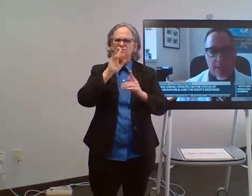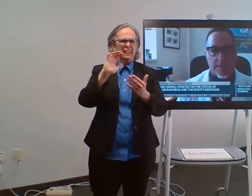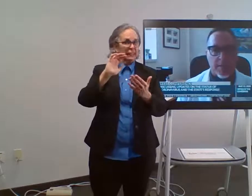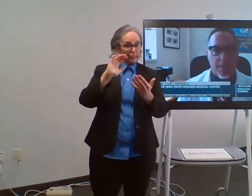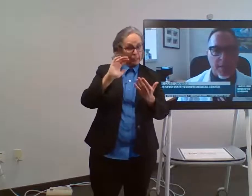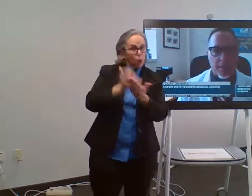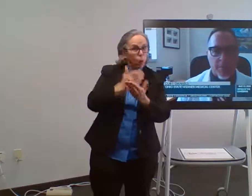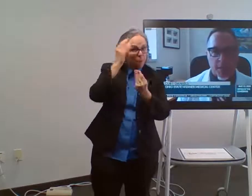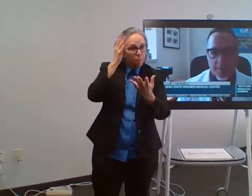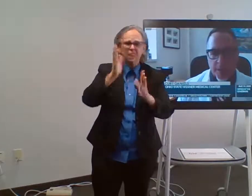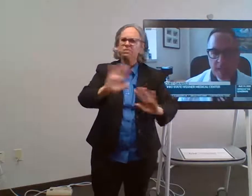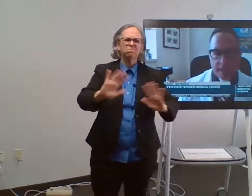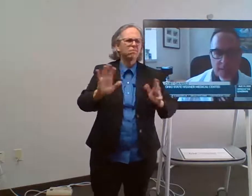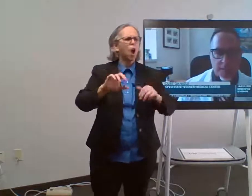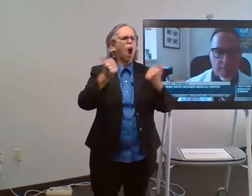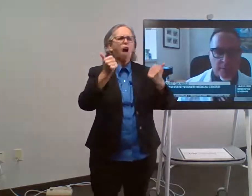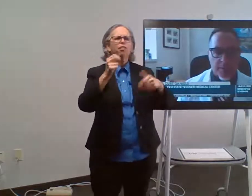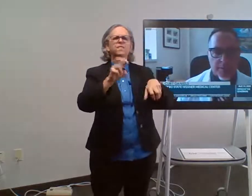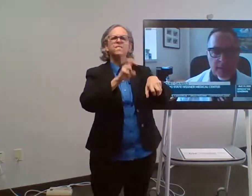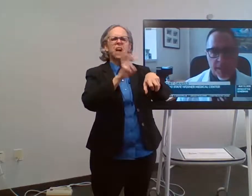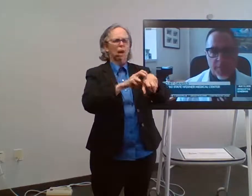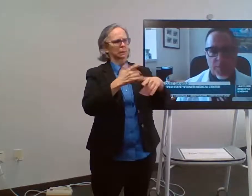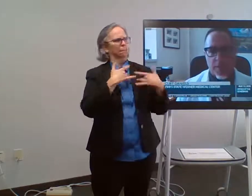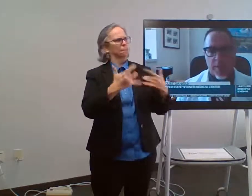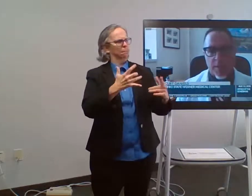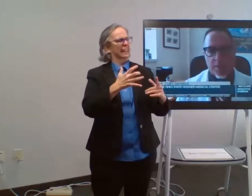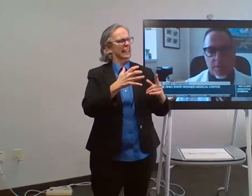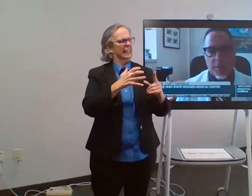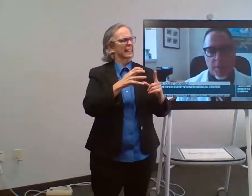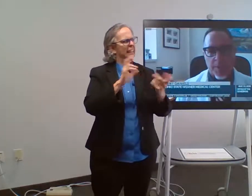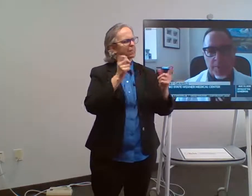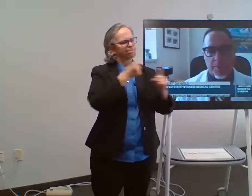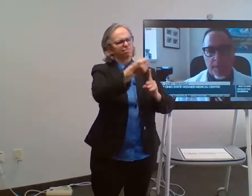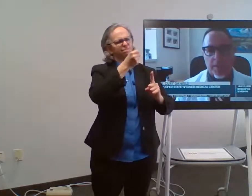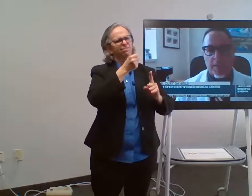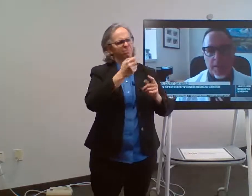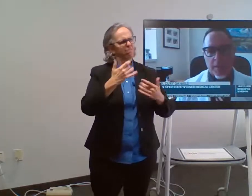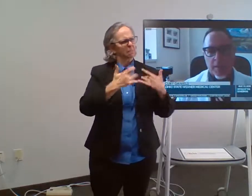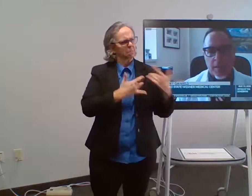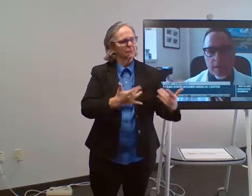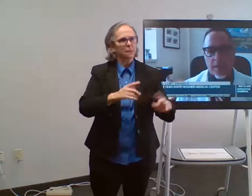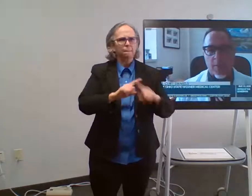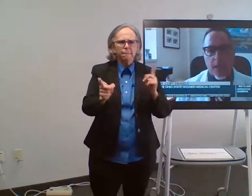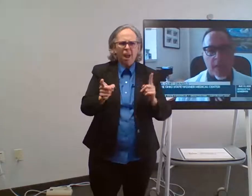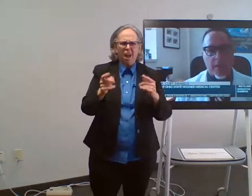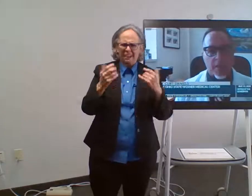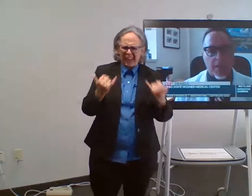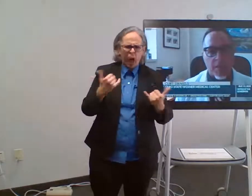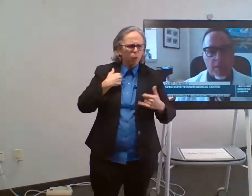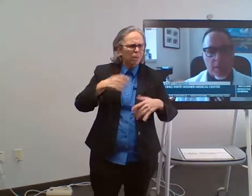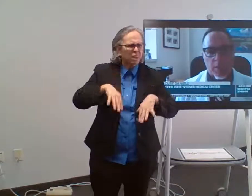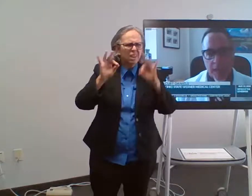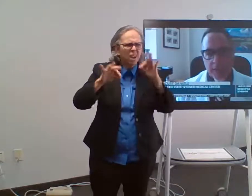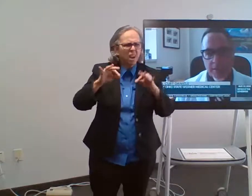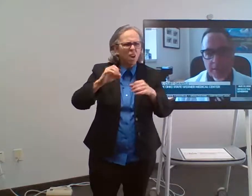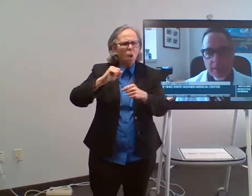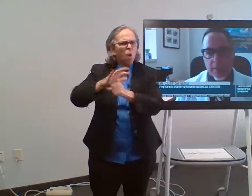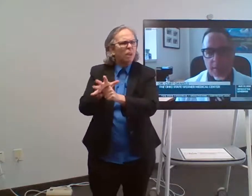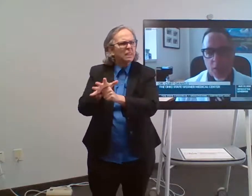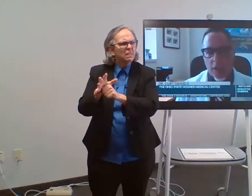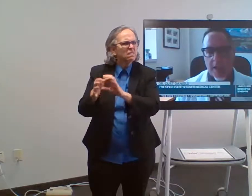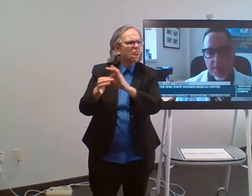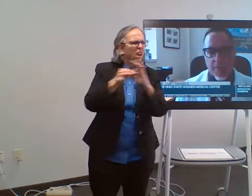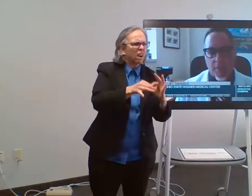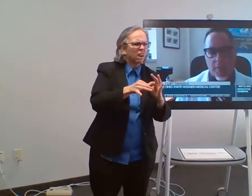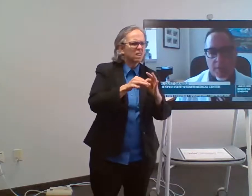and decades, but it's become heightened recently because of coronavirus. And there appears to be a somewhat higher rate